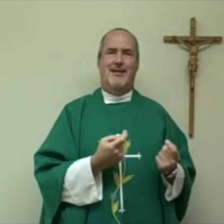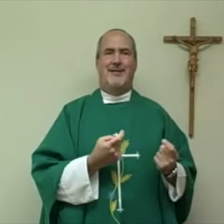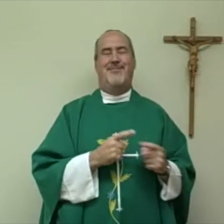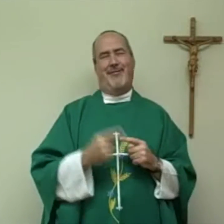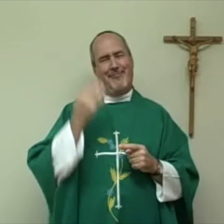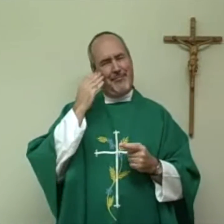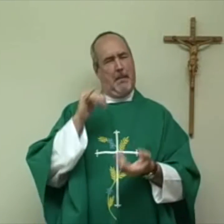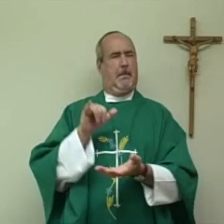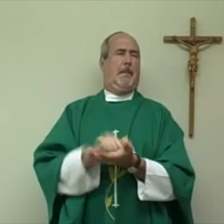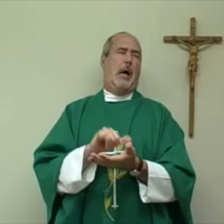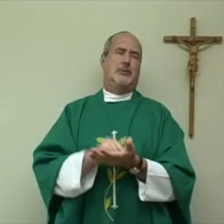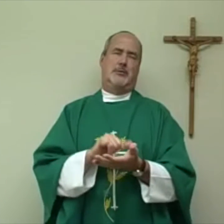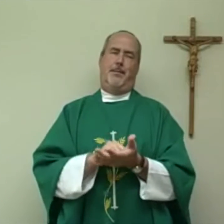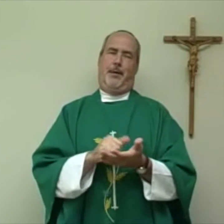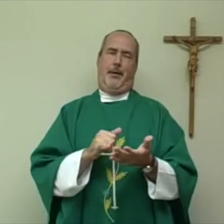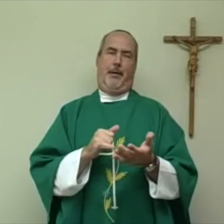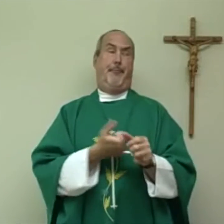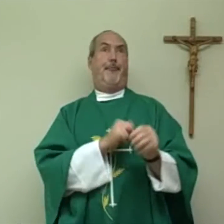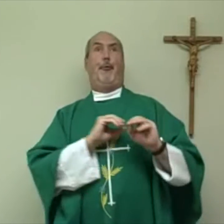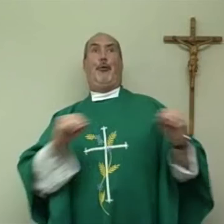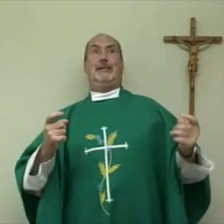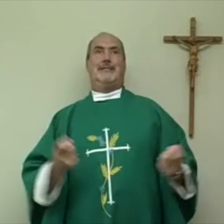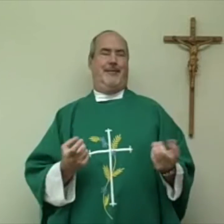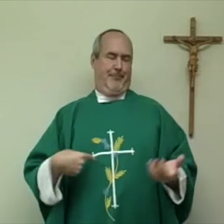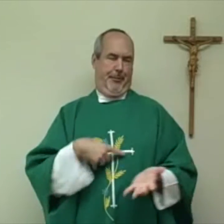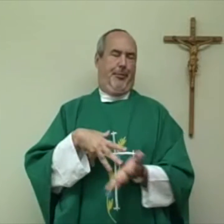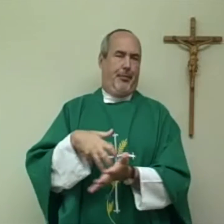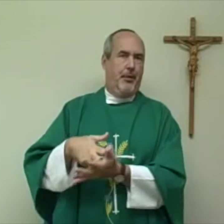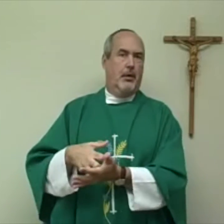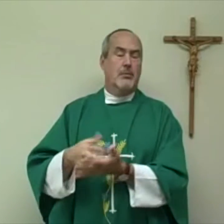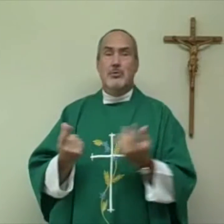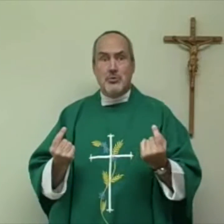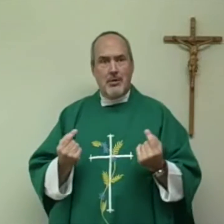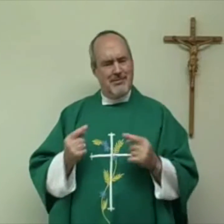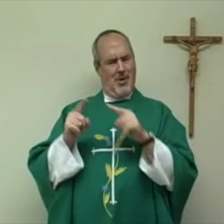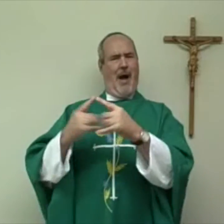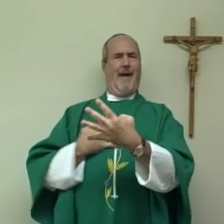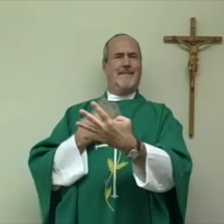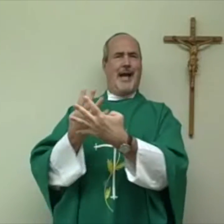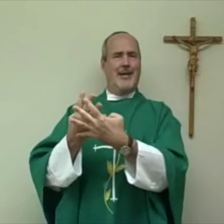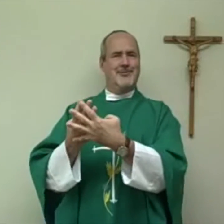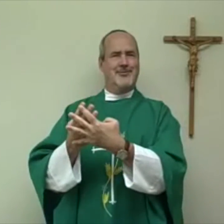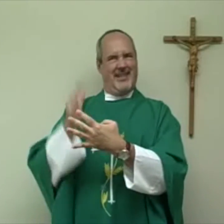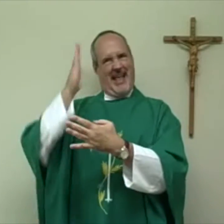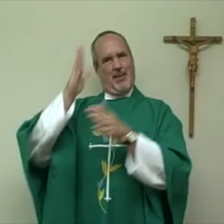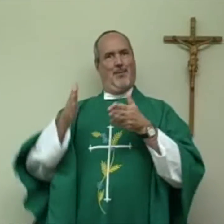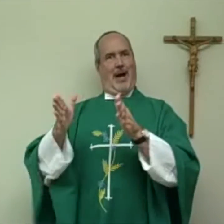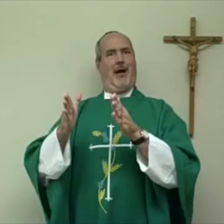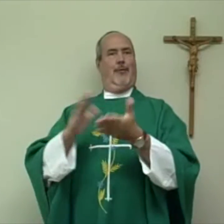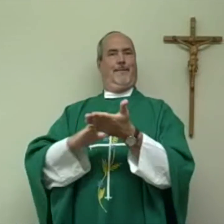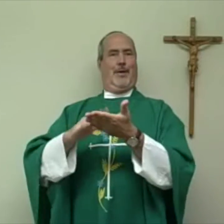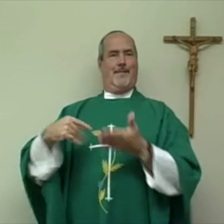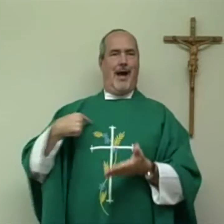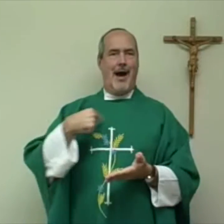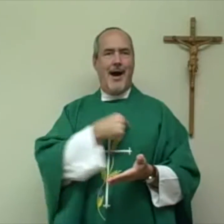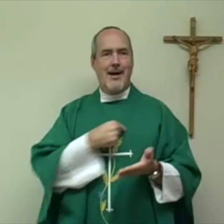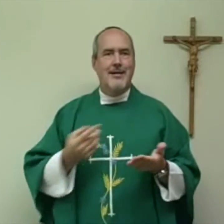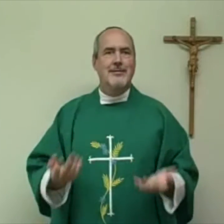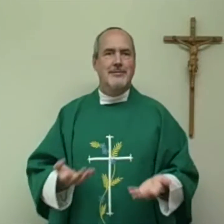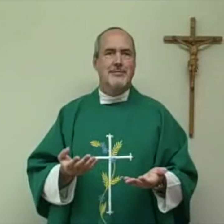and avoid sin. And I know it's impossible to avoid sin altogether because we're weak and we get tempted. But we can go to confession